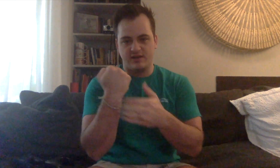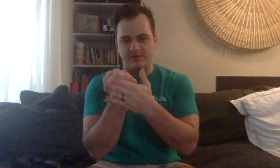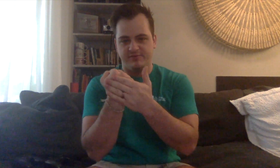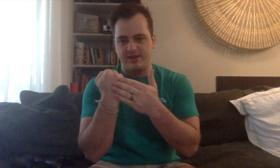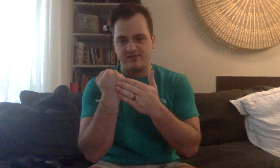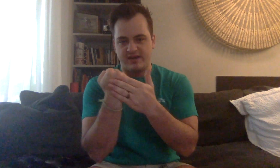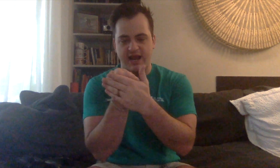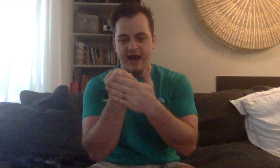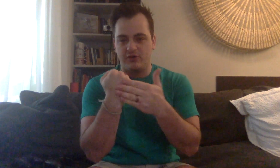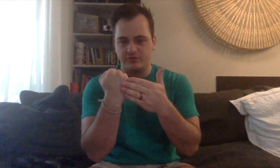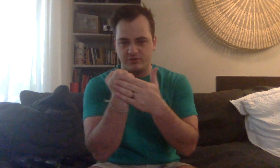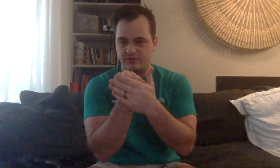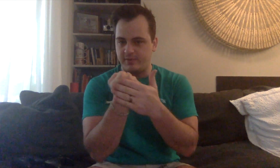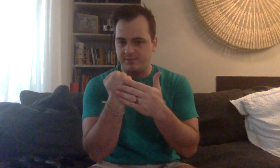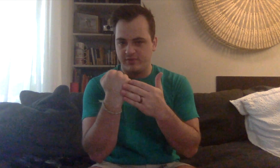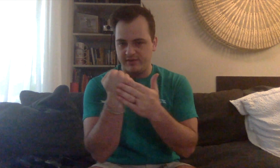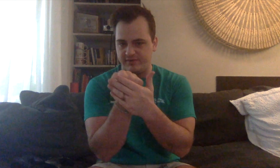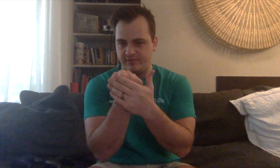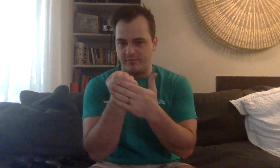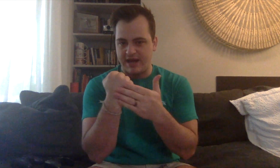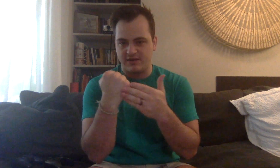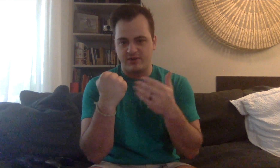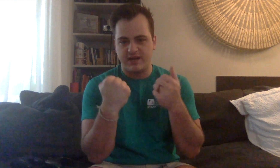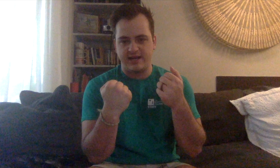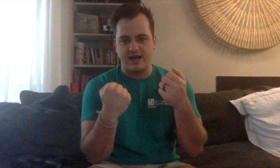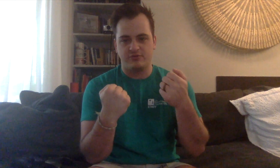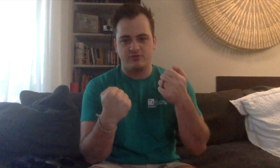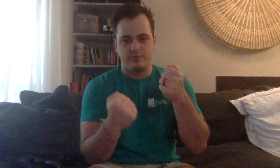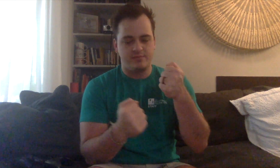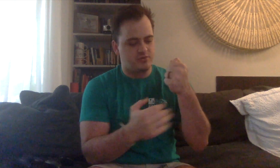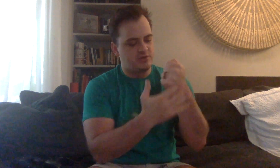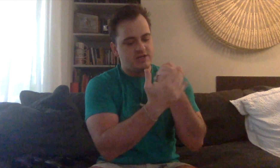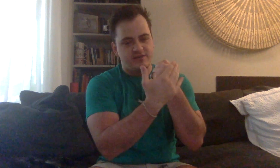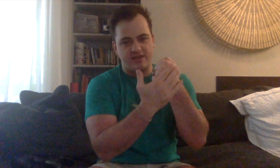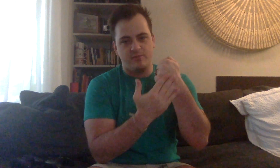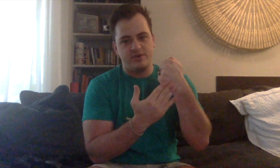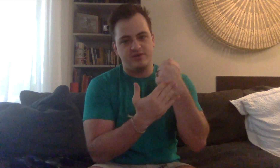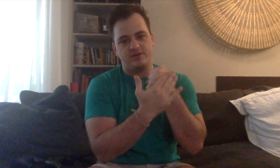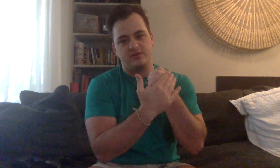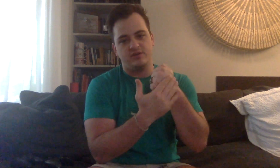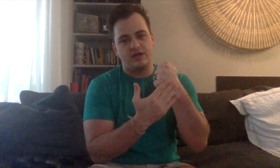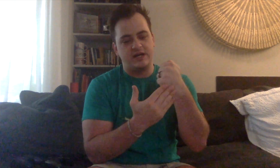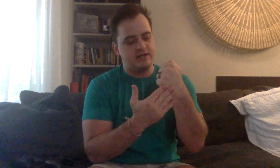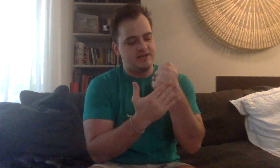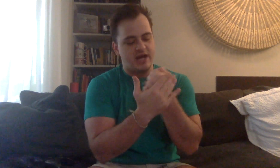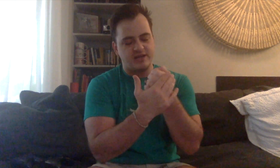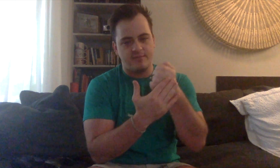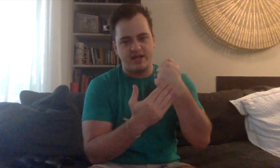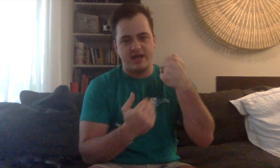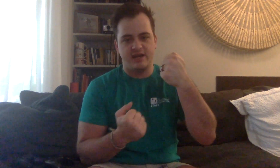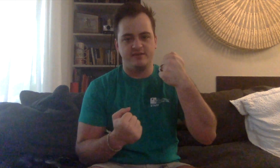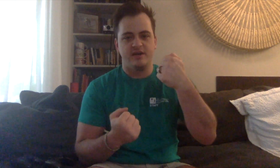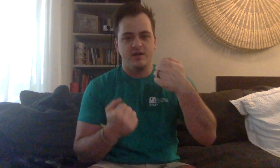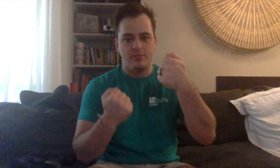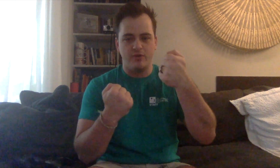be facing out towards people, this back of your hand out towards people. Same with your non-dominant hand, both of